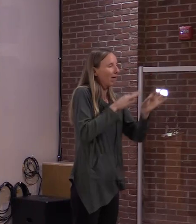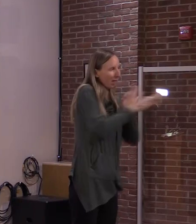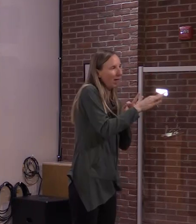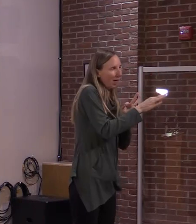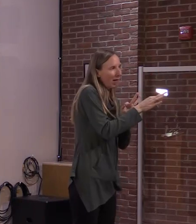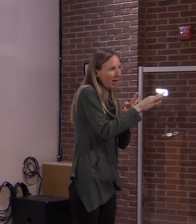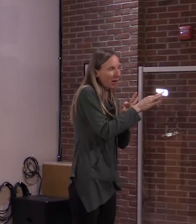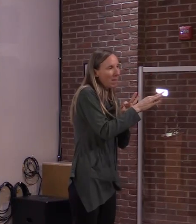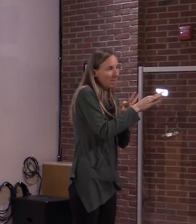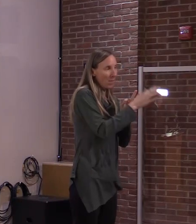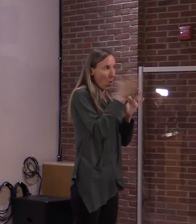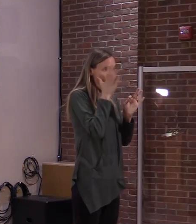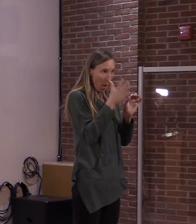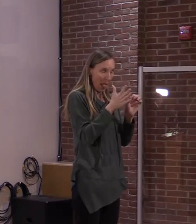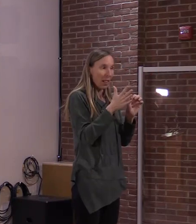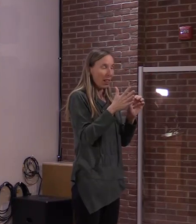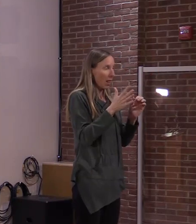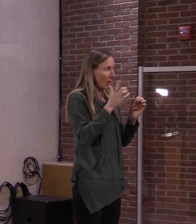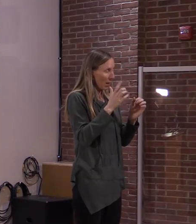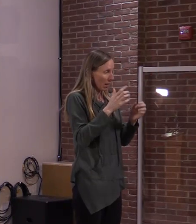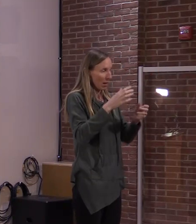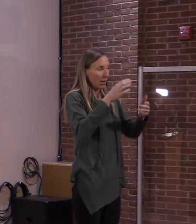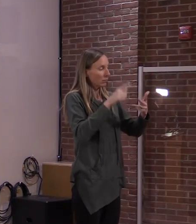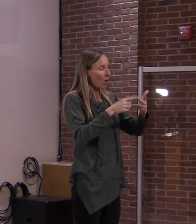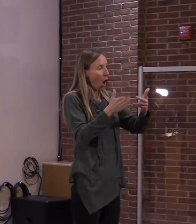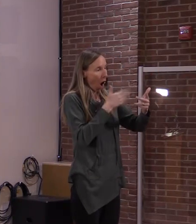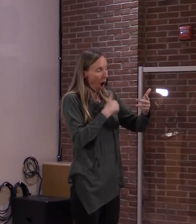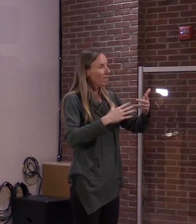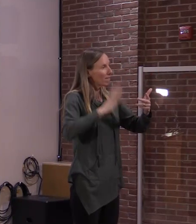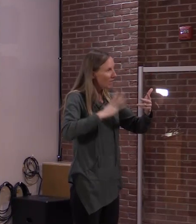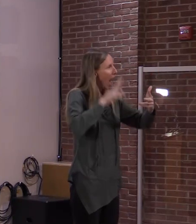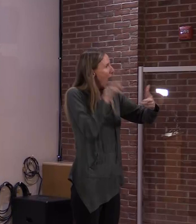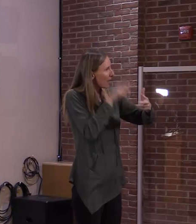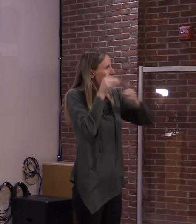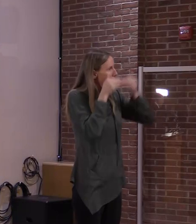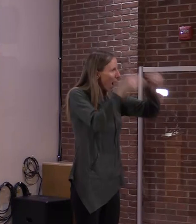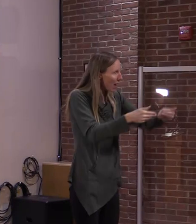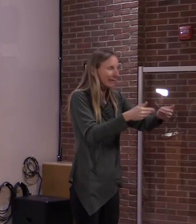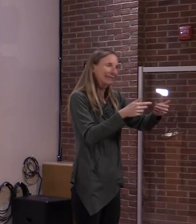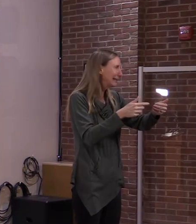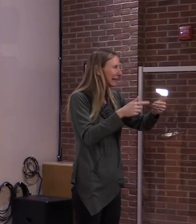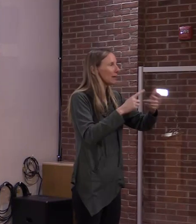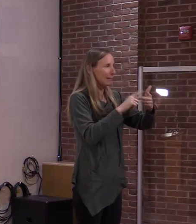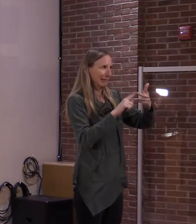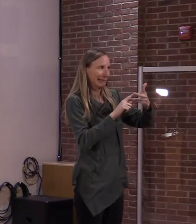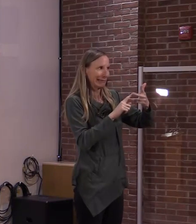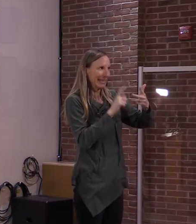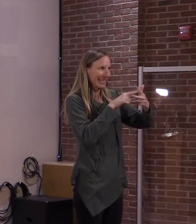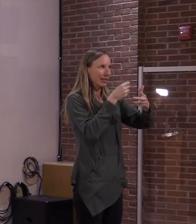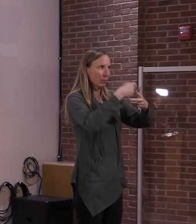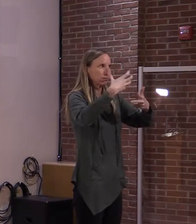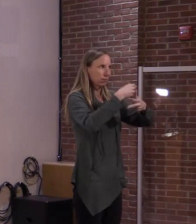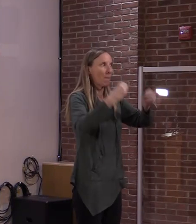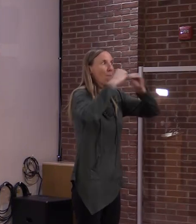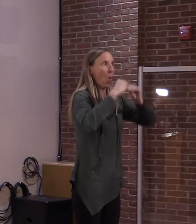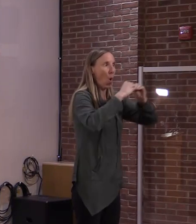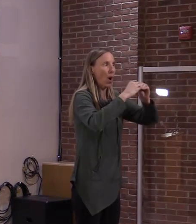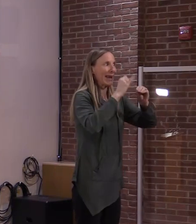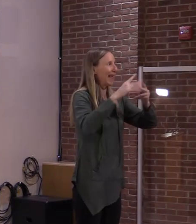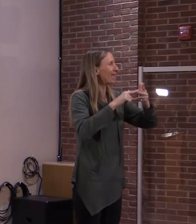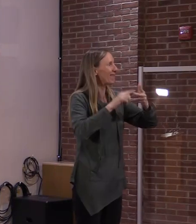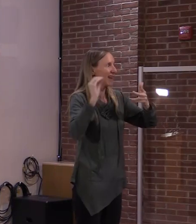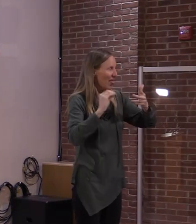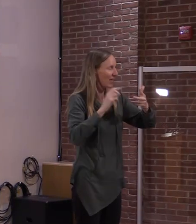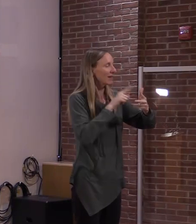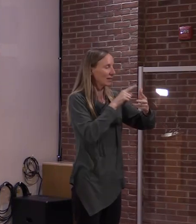on them. It depends on the federal government in increasing those supplies, which they feel, now